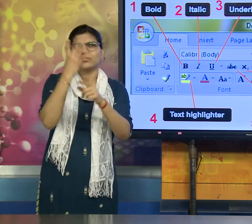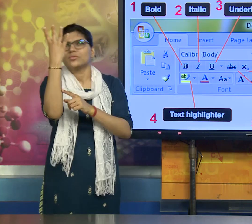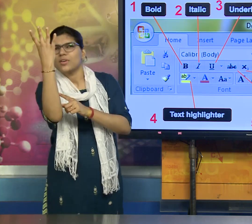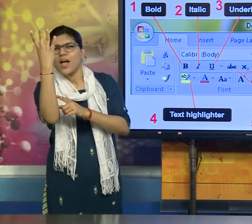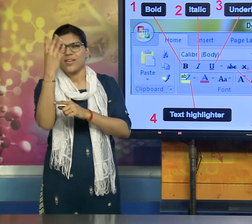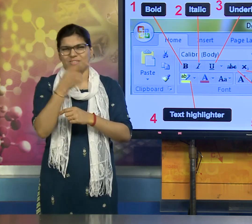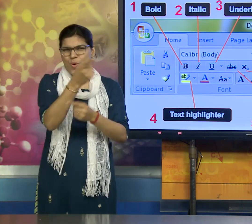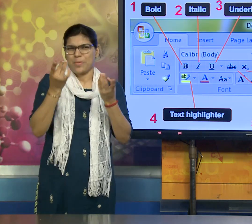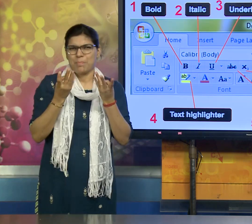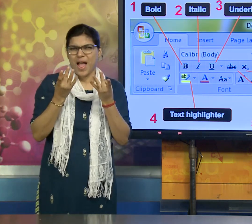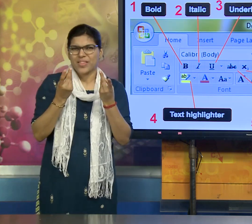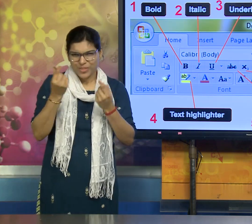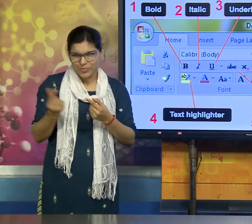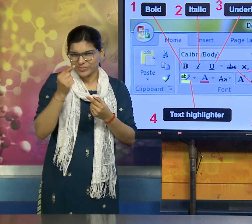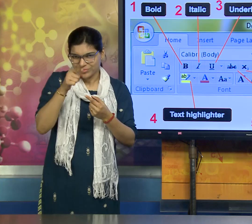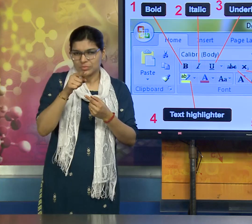Subscript X2.